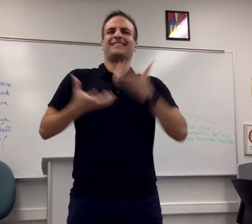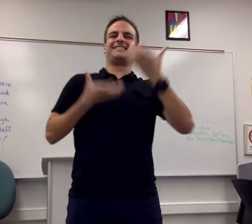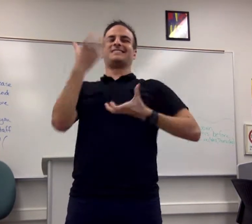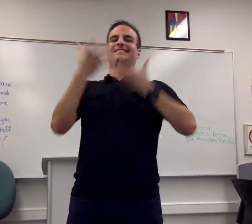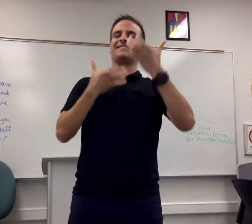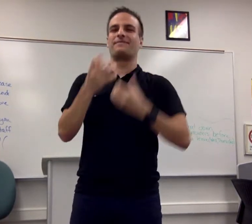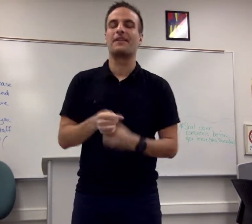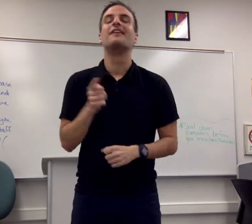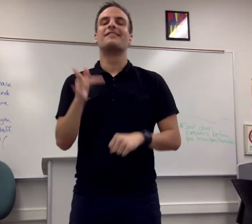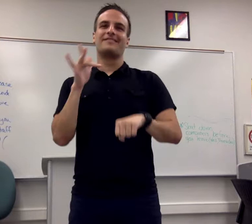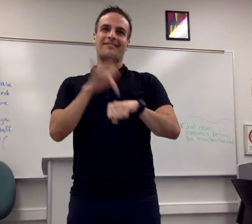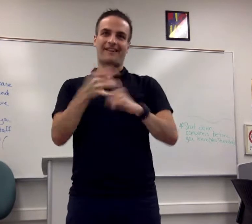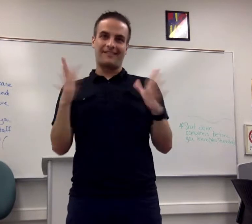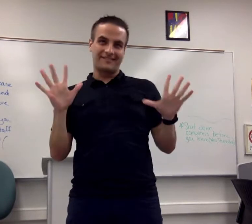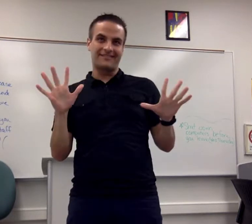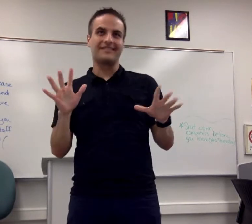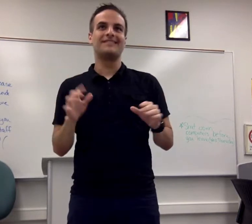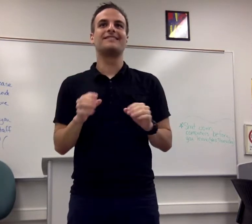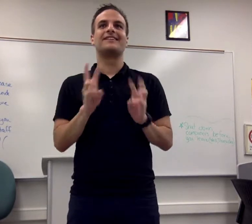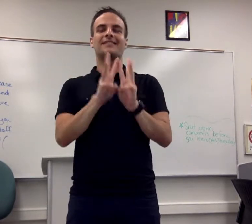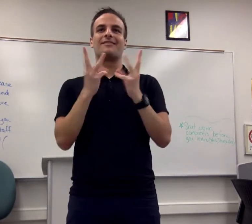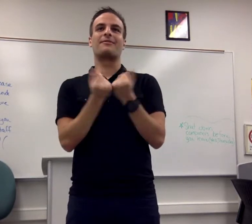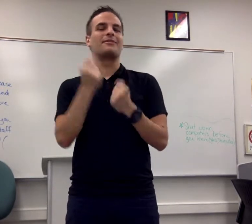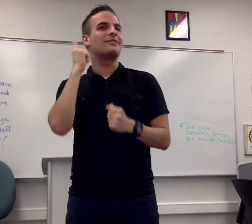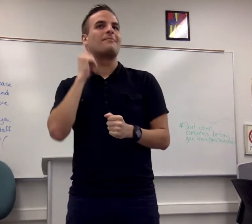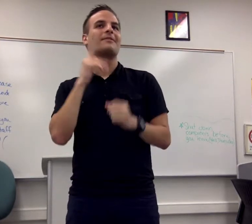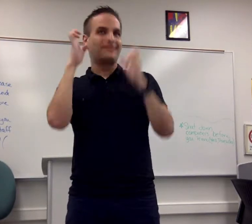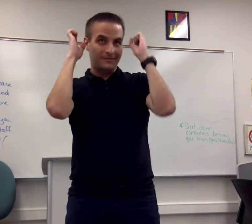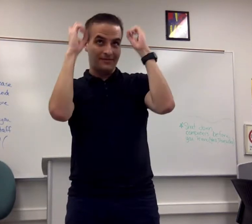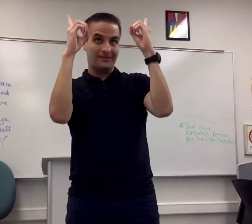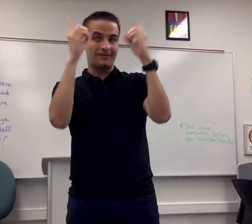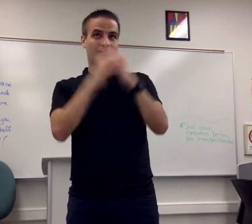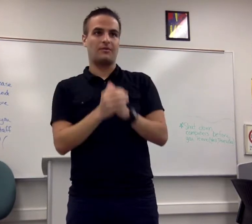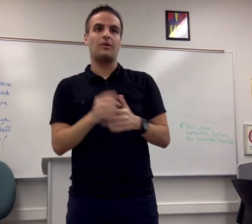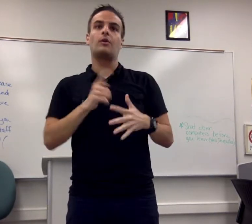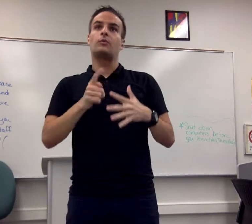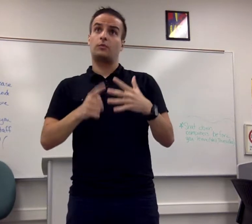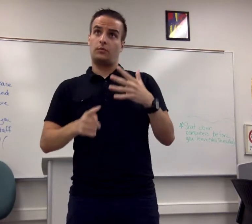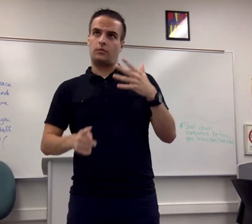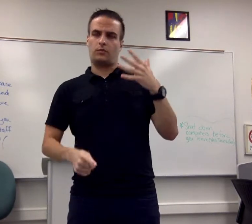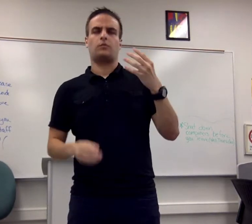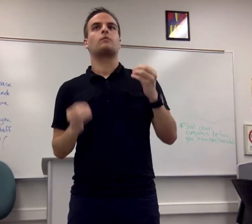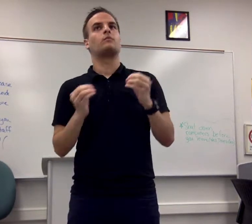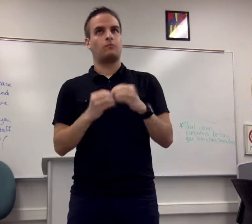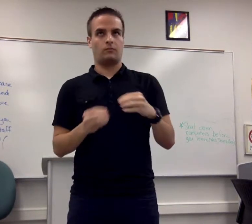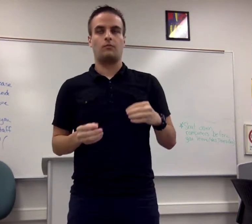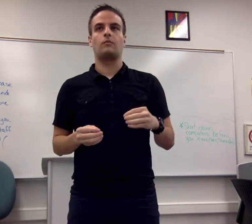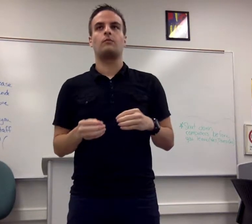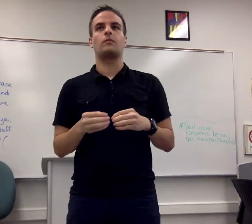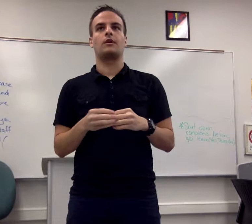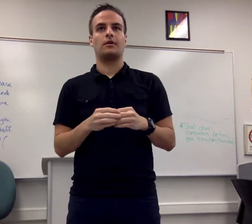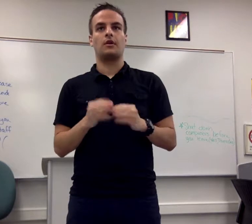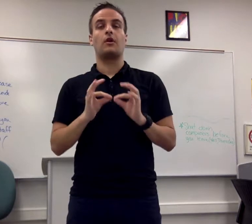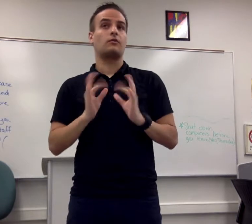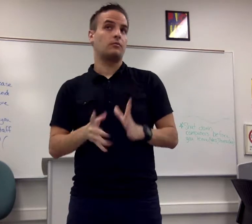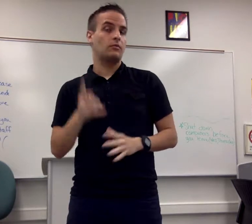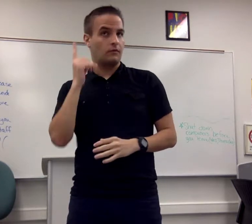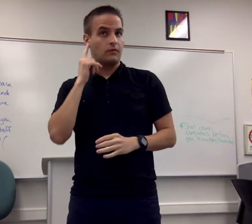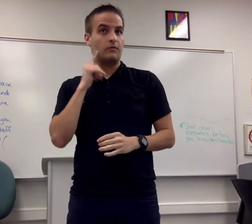attending a seminar on deaf education, for which there are interpreters for the deaf participants there. Okay. One